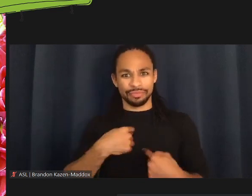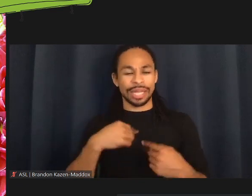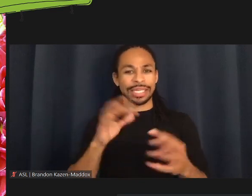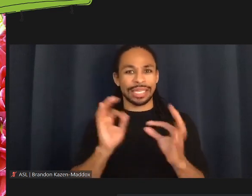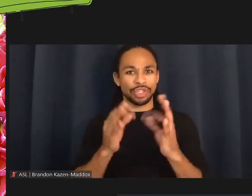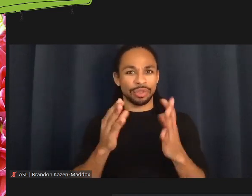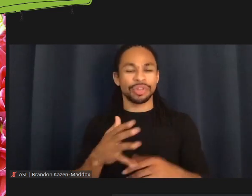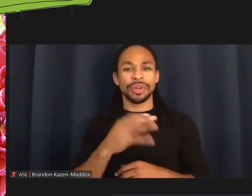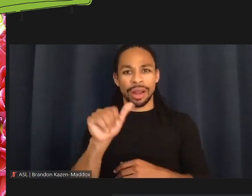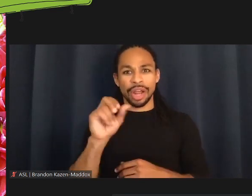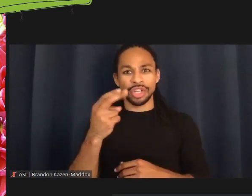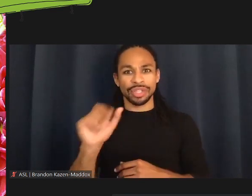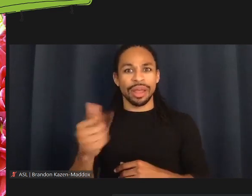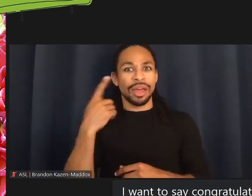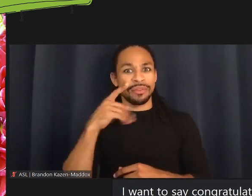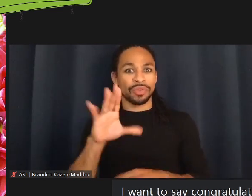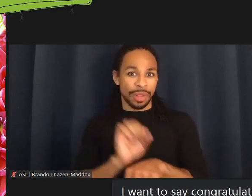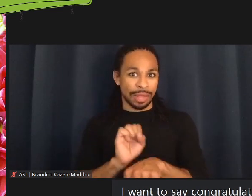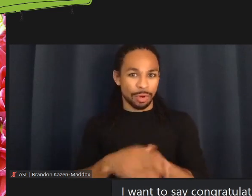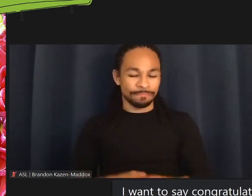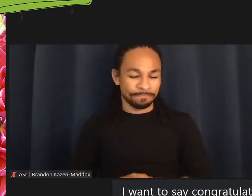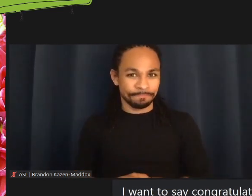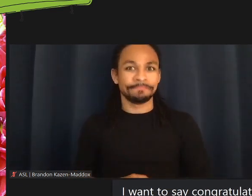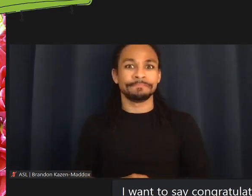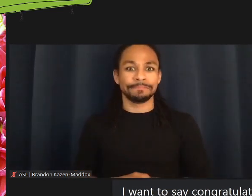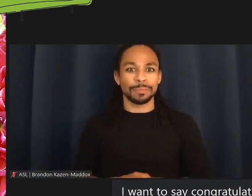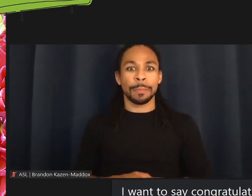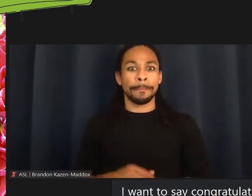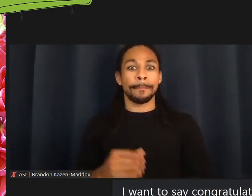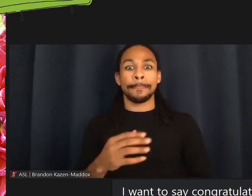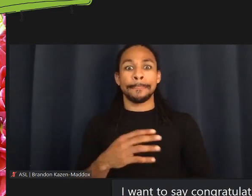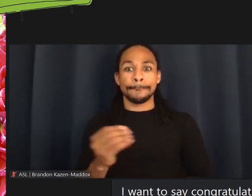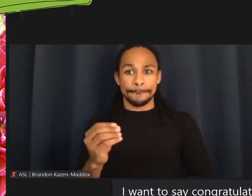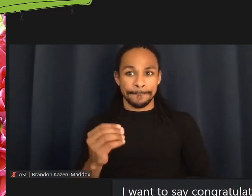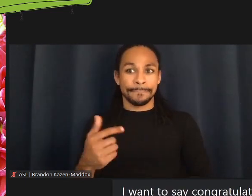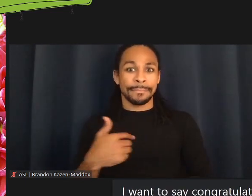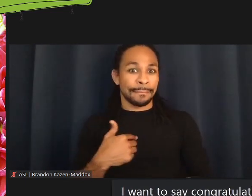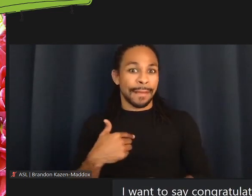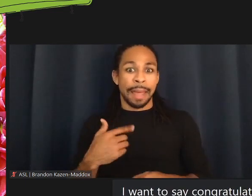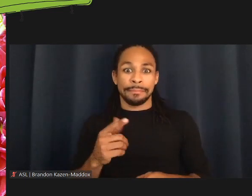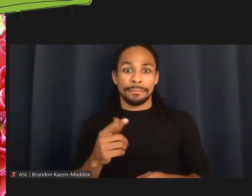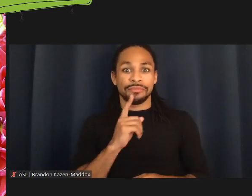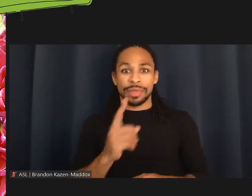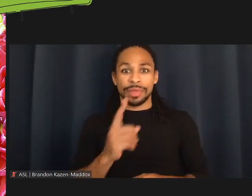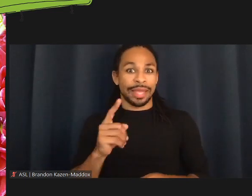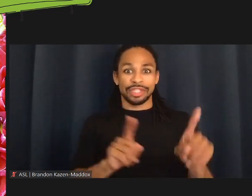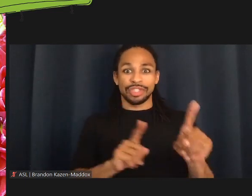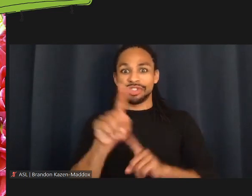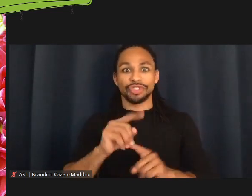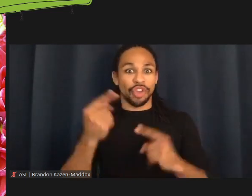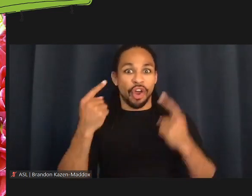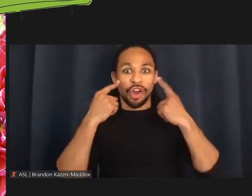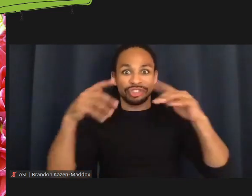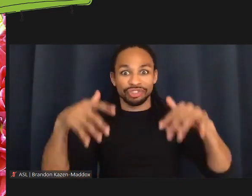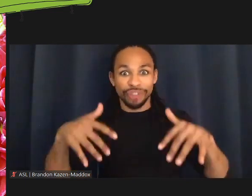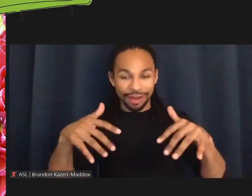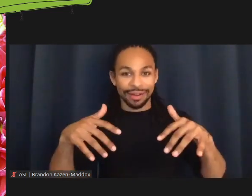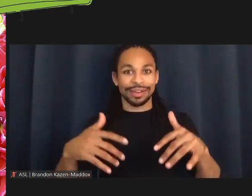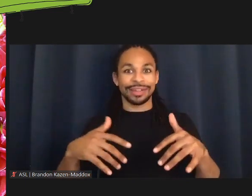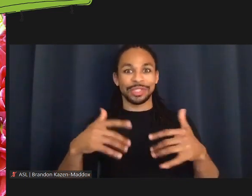and Ashna again for your labor here. And just, I'm so starstruck to be in the midst of such